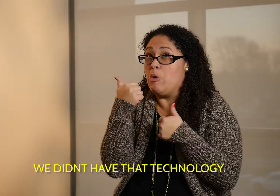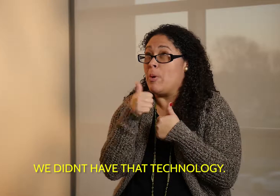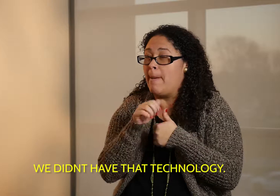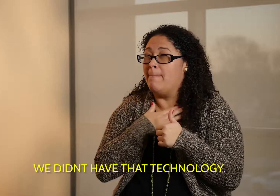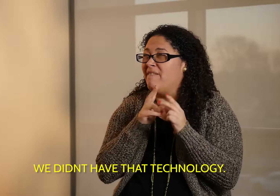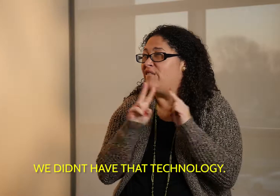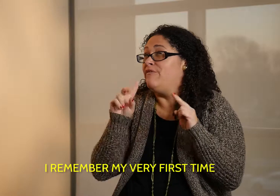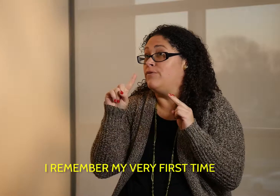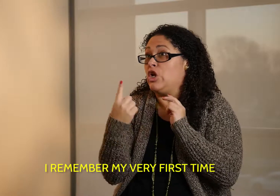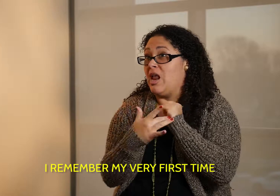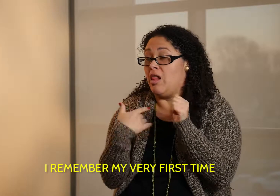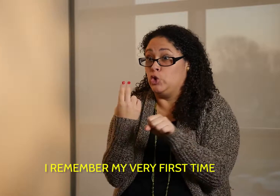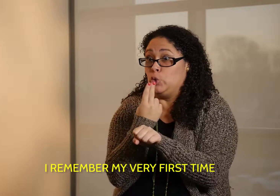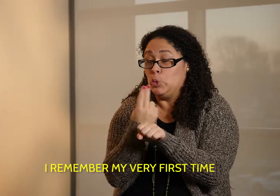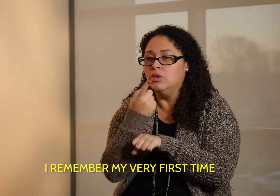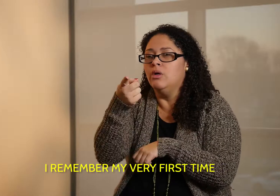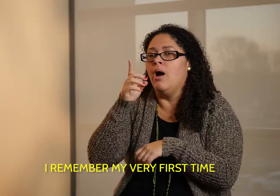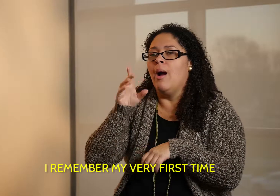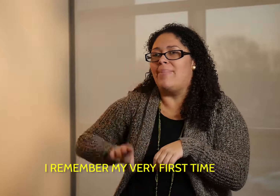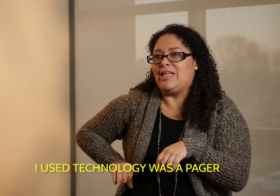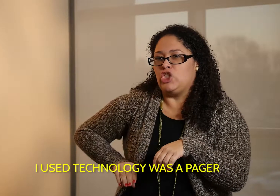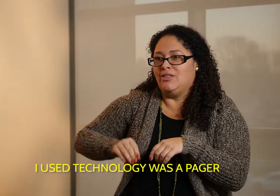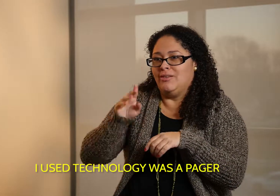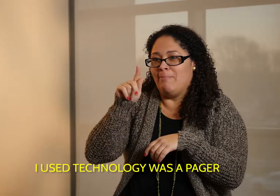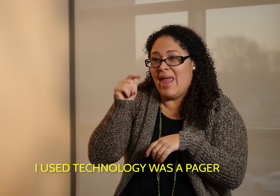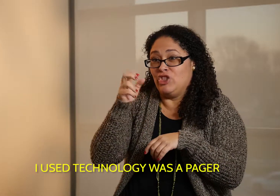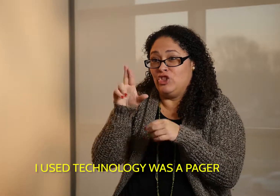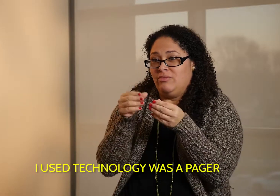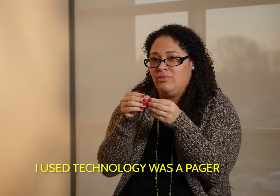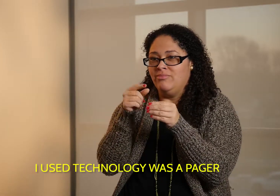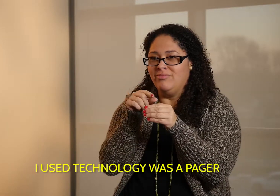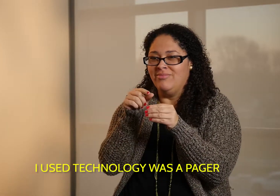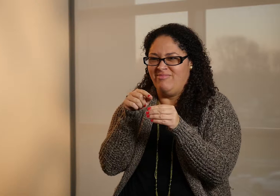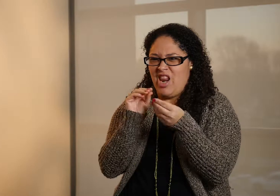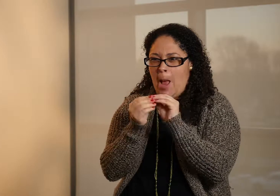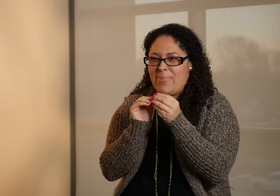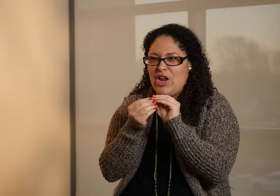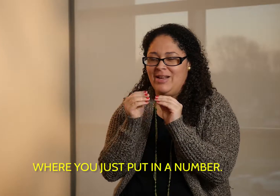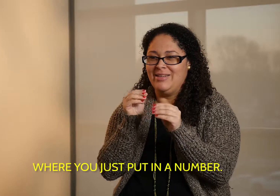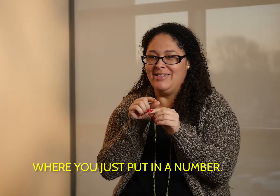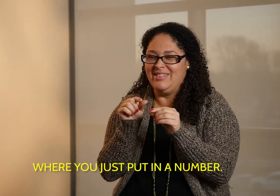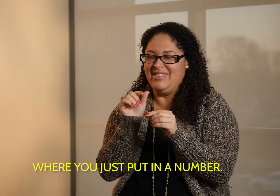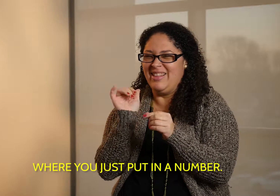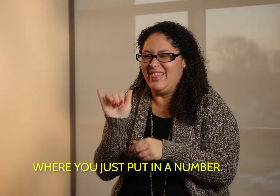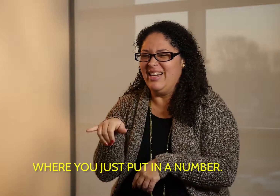that technology. I remember my very first time I used technology was a pager. You know, where you just put in a